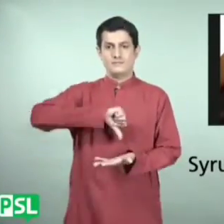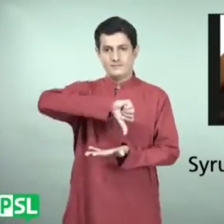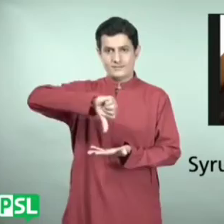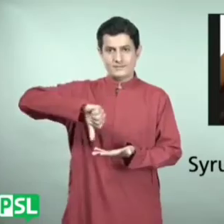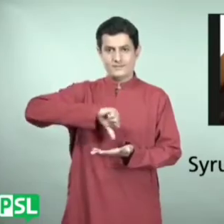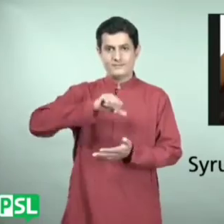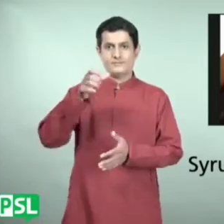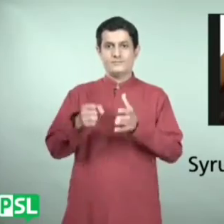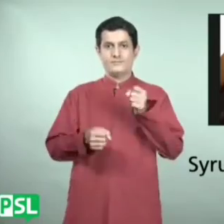shakes ka syrup,